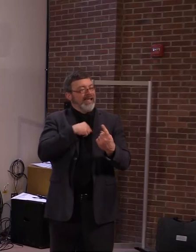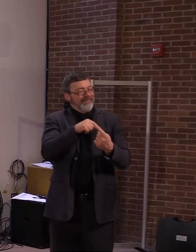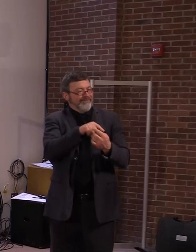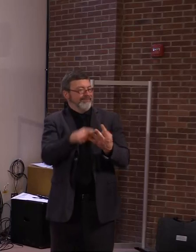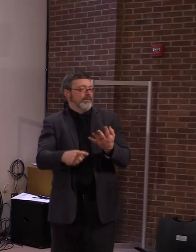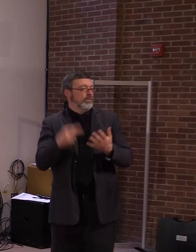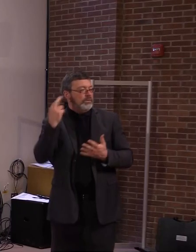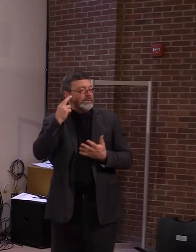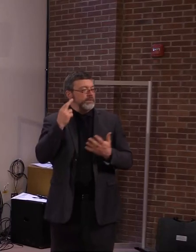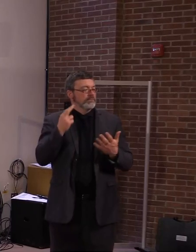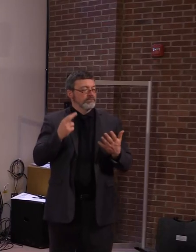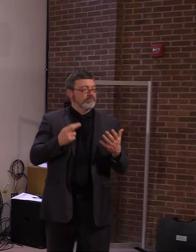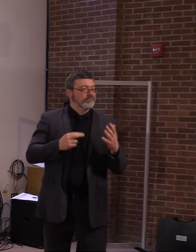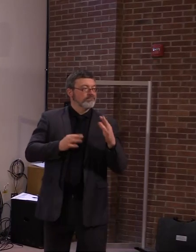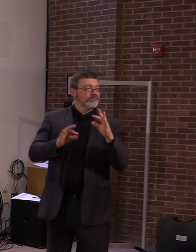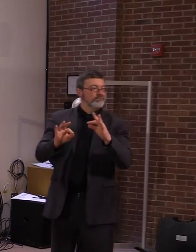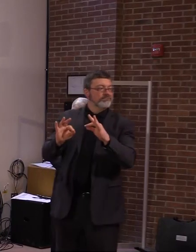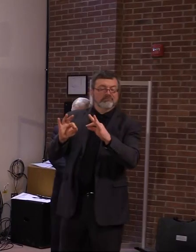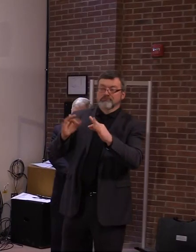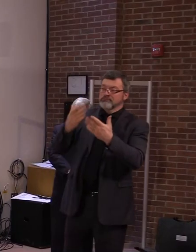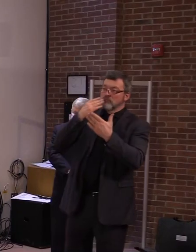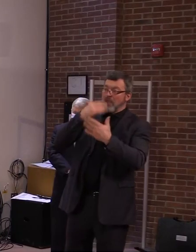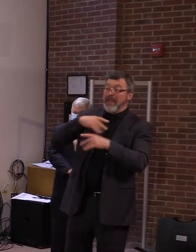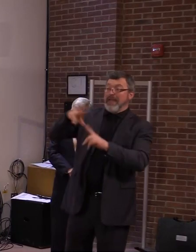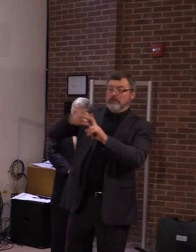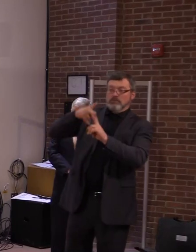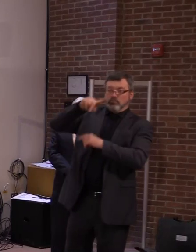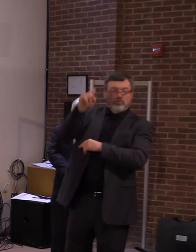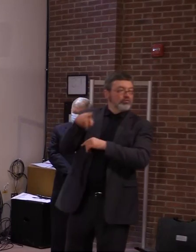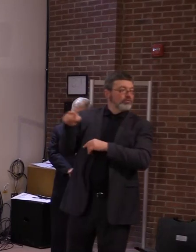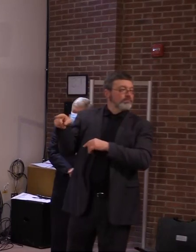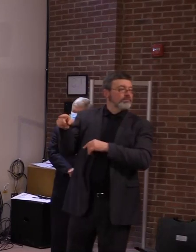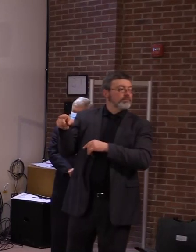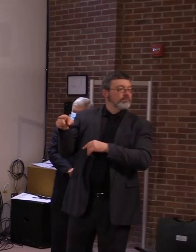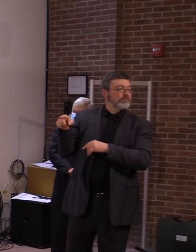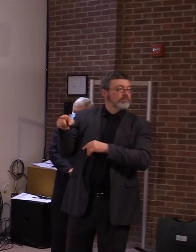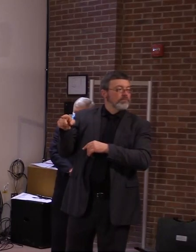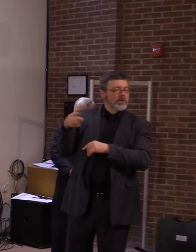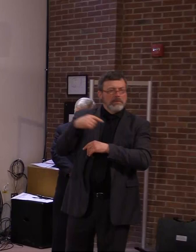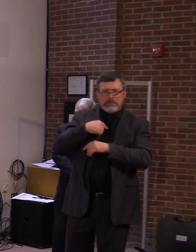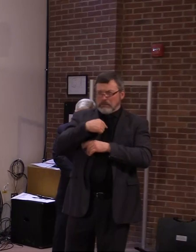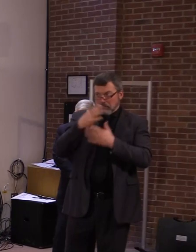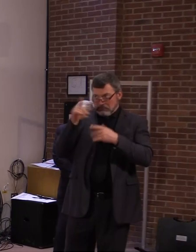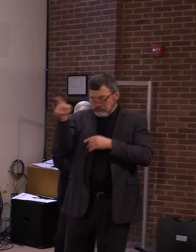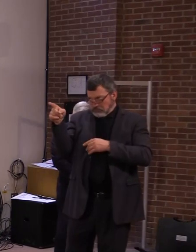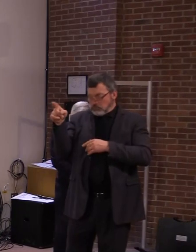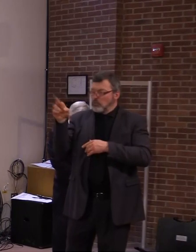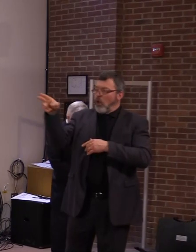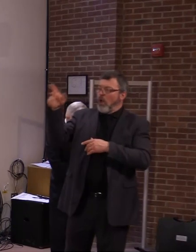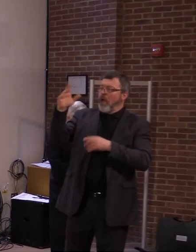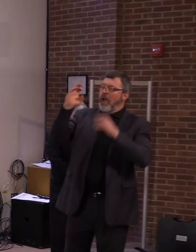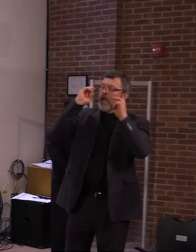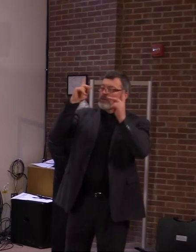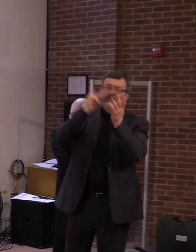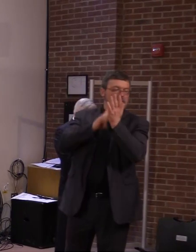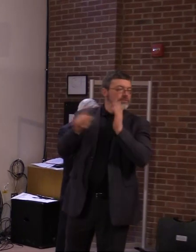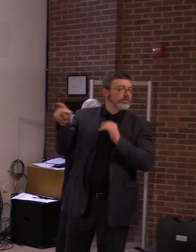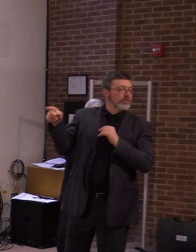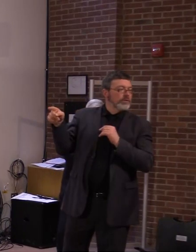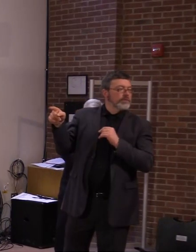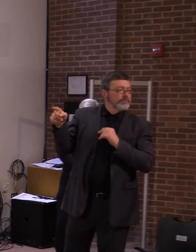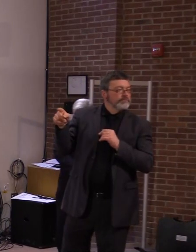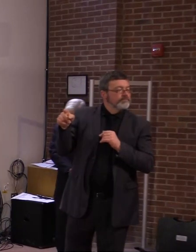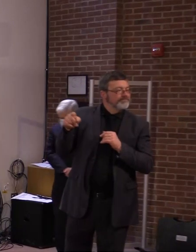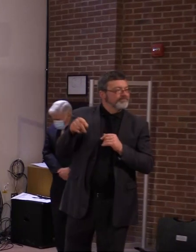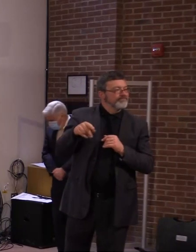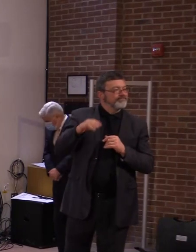Thank you. One second question, and that is for Secretary French. I was wondering, we have a district here